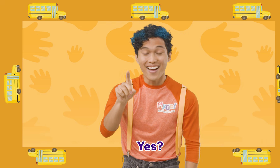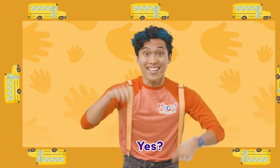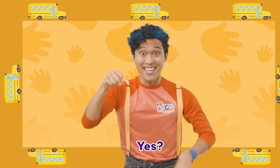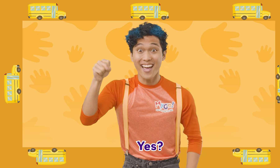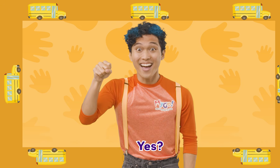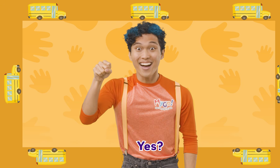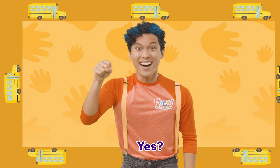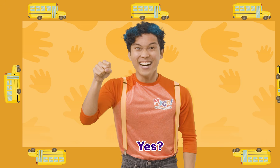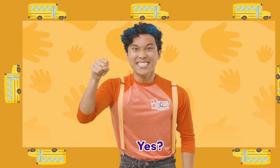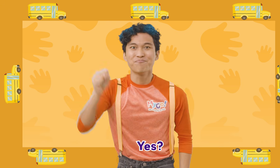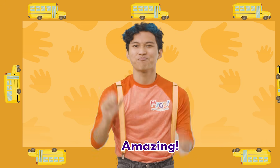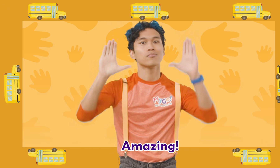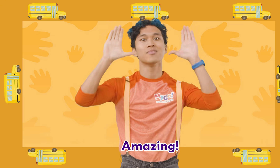Yes? Amazing!